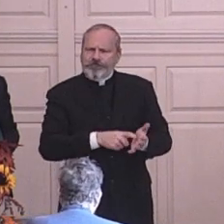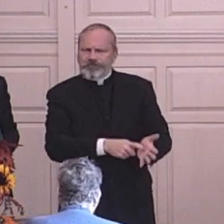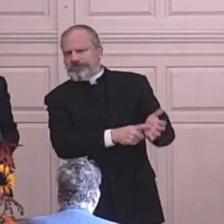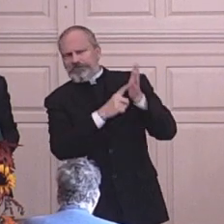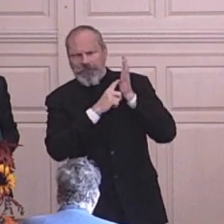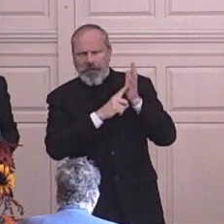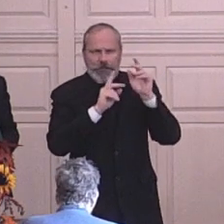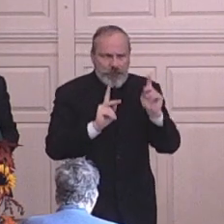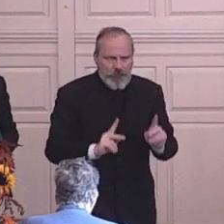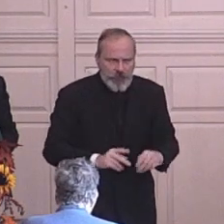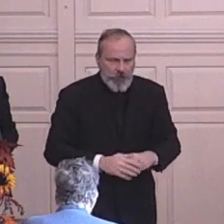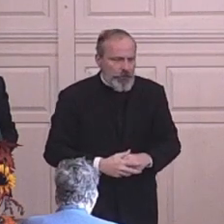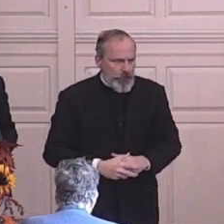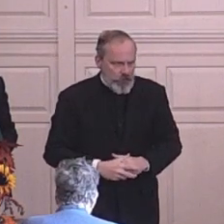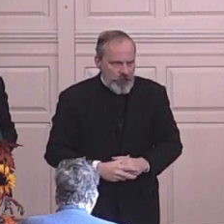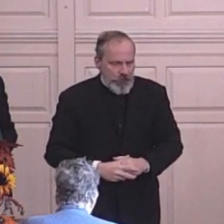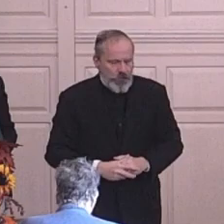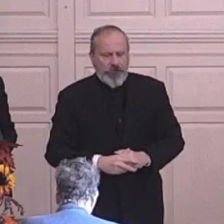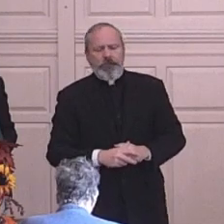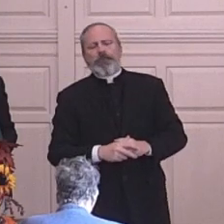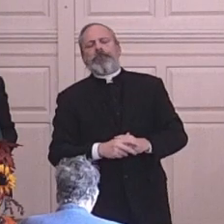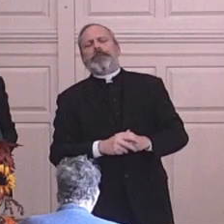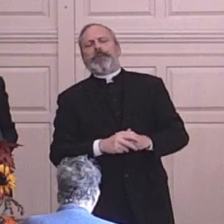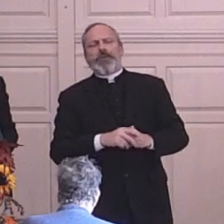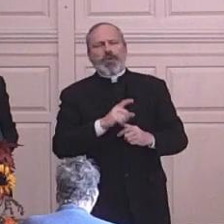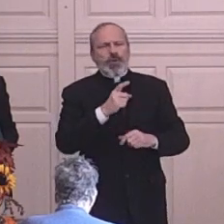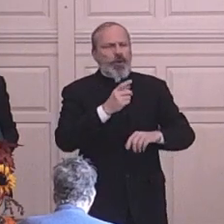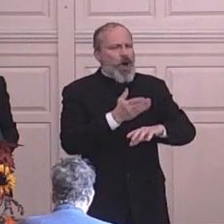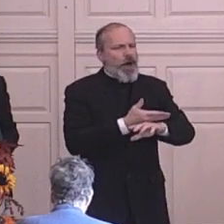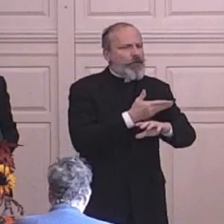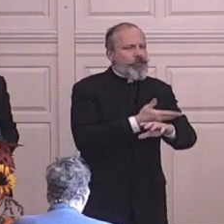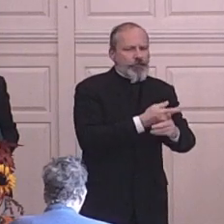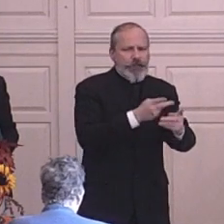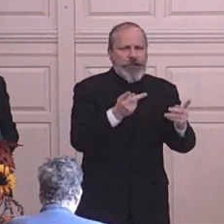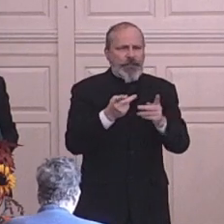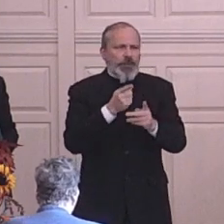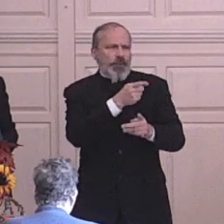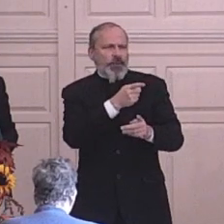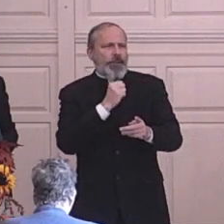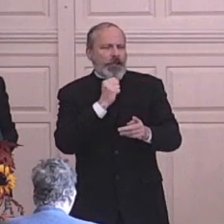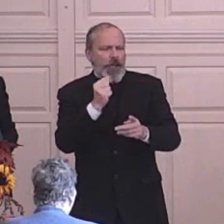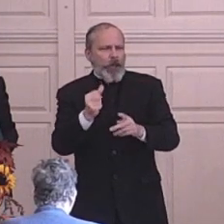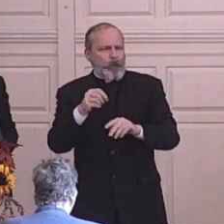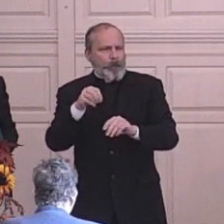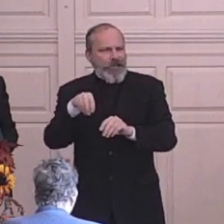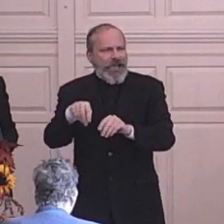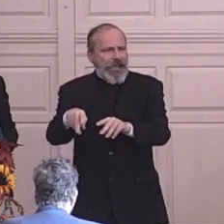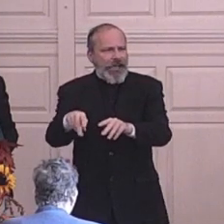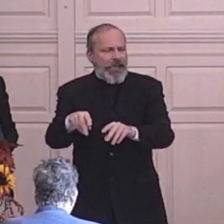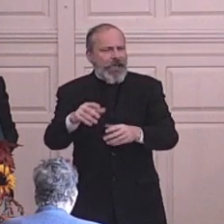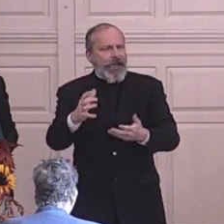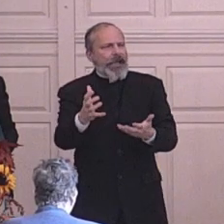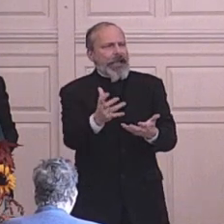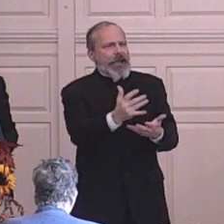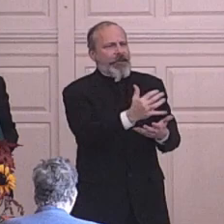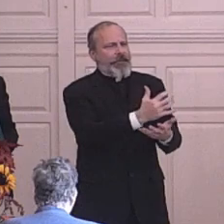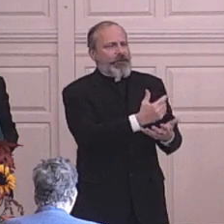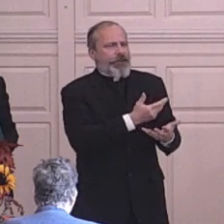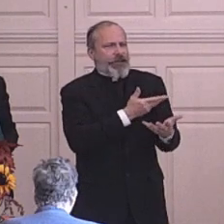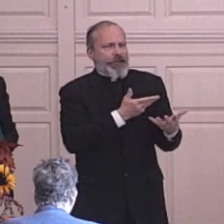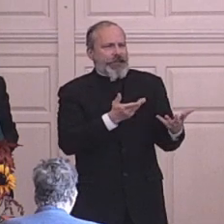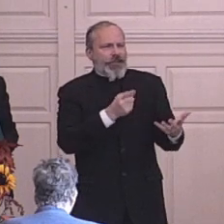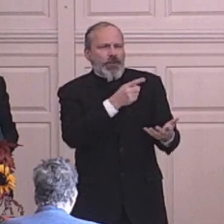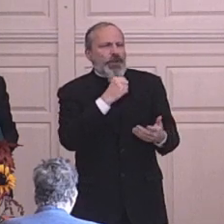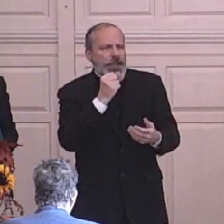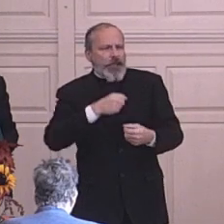demanding person, harvesting where you did not plant and gathering where you